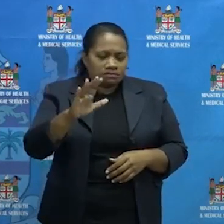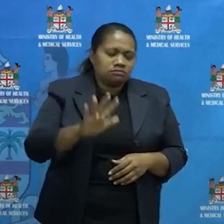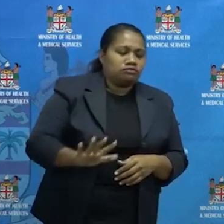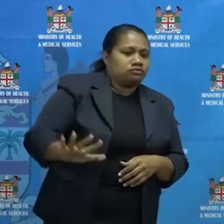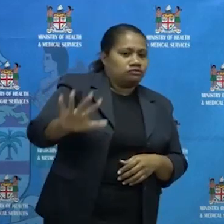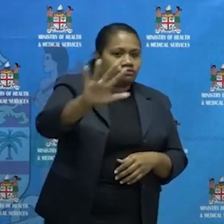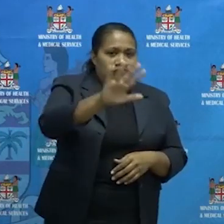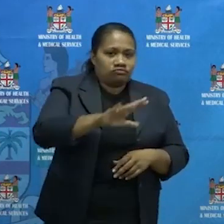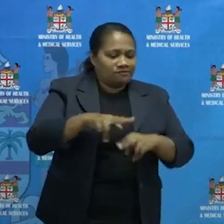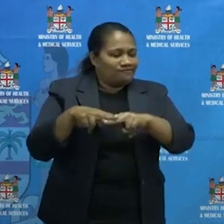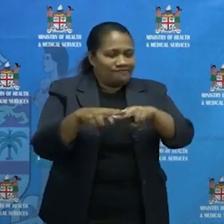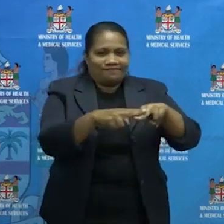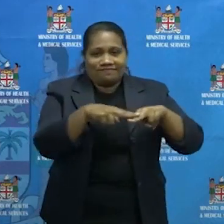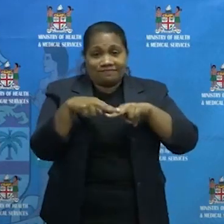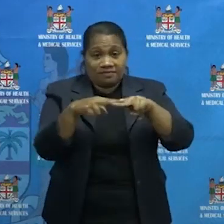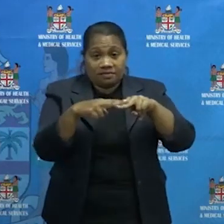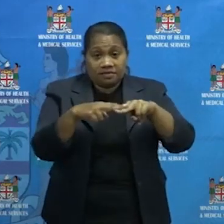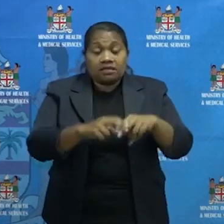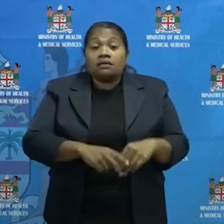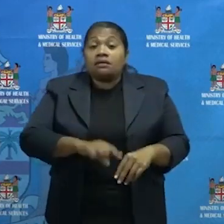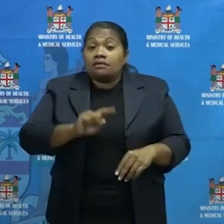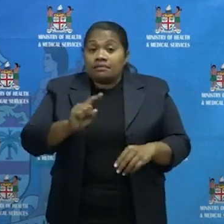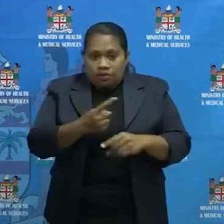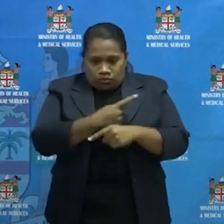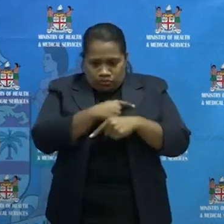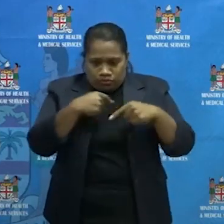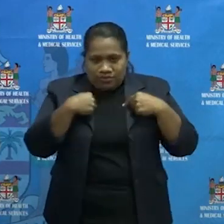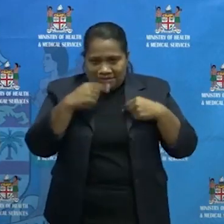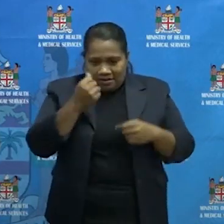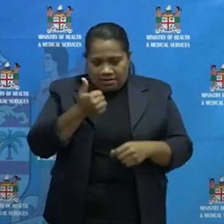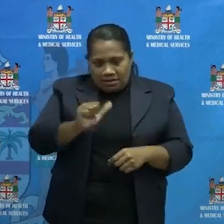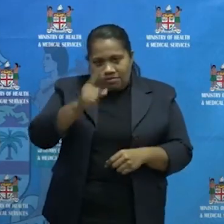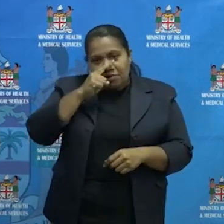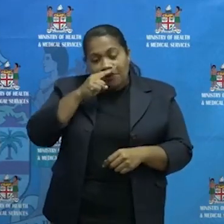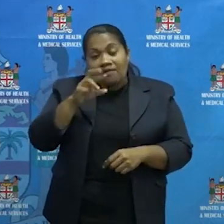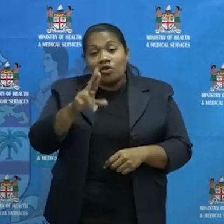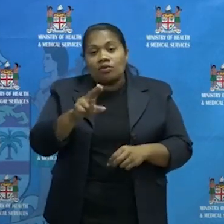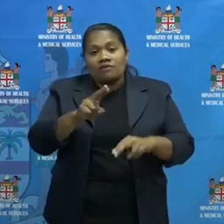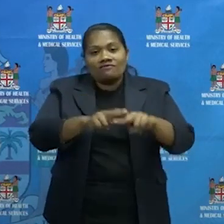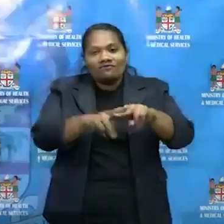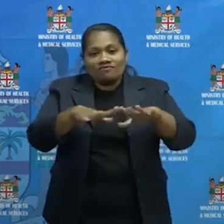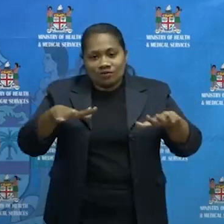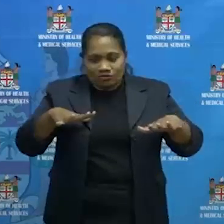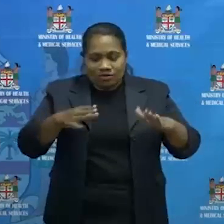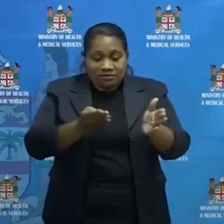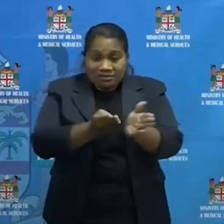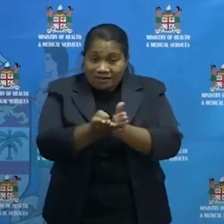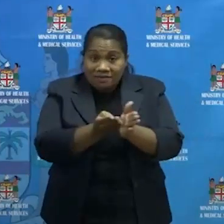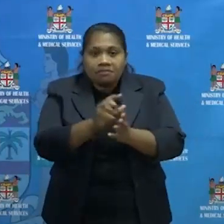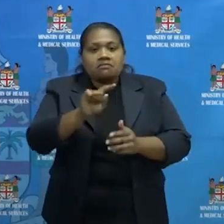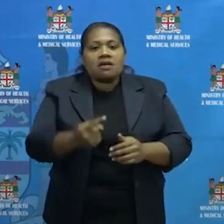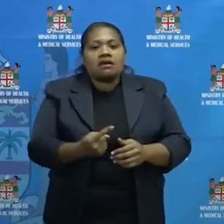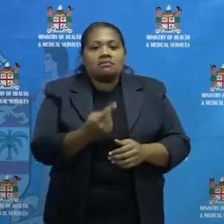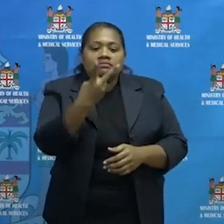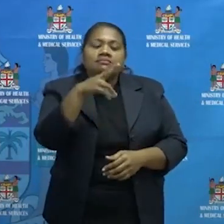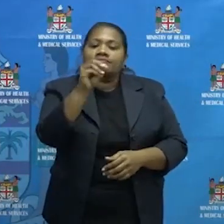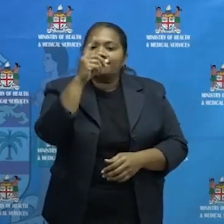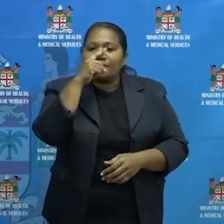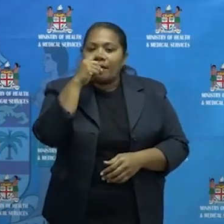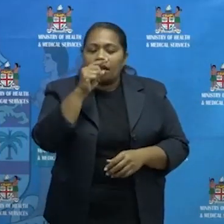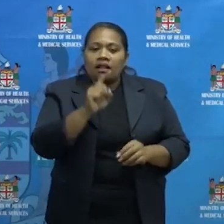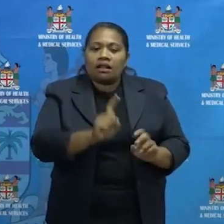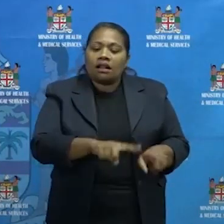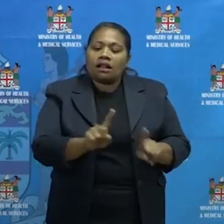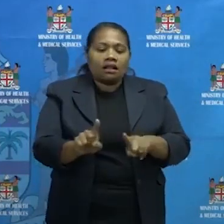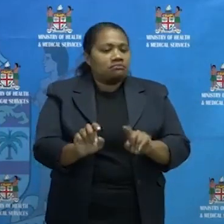However, we will be allowing people to hold funeral services with up to 20 persons. The